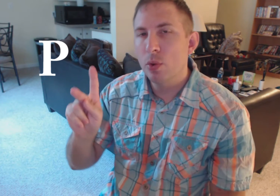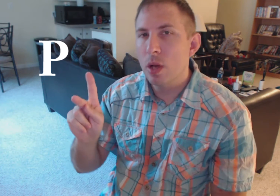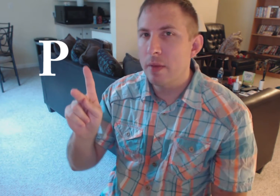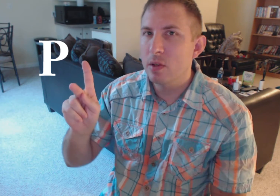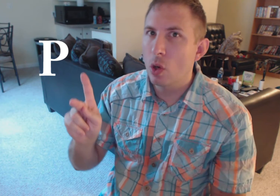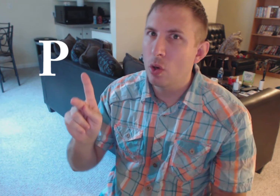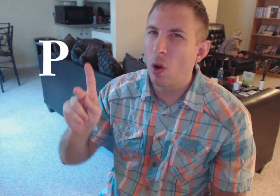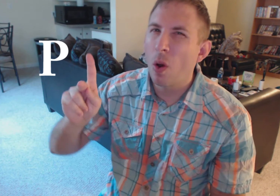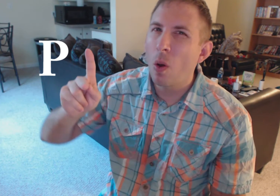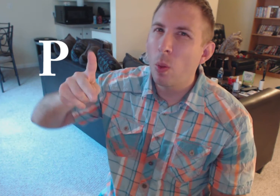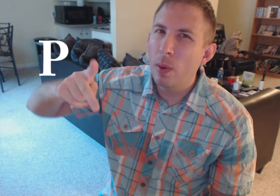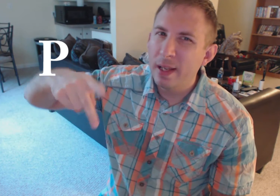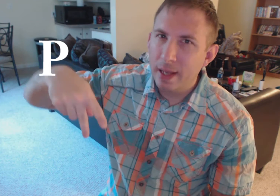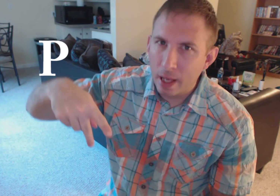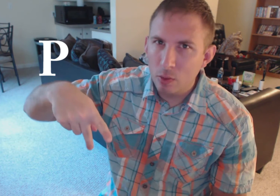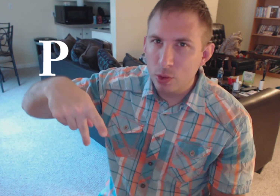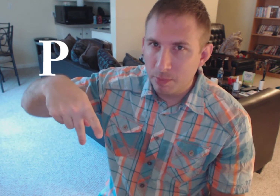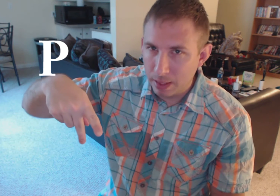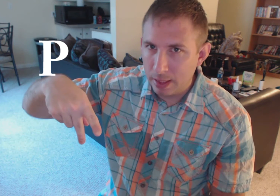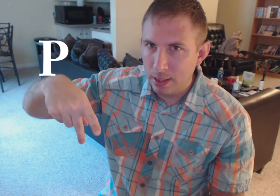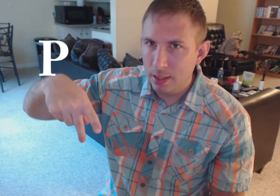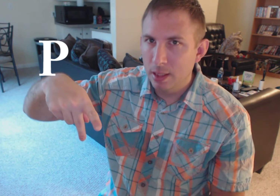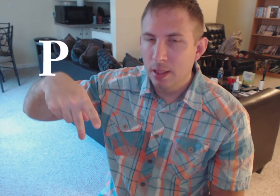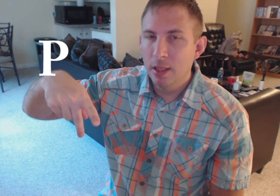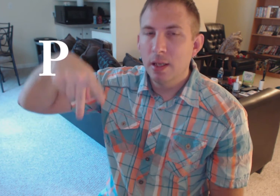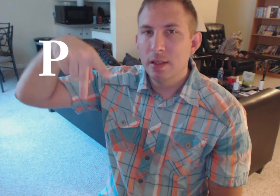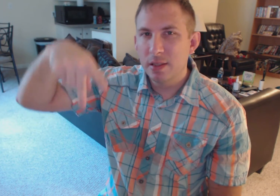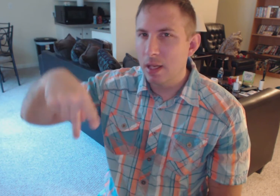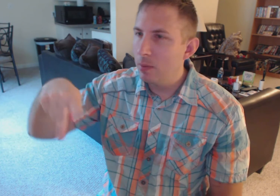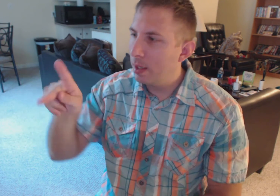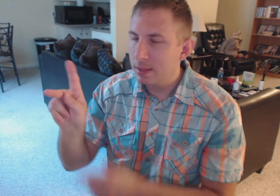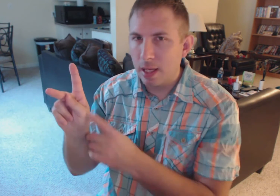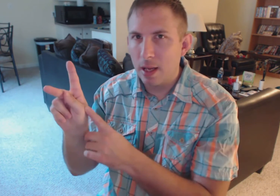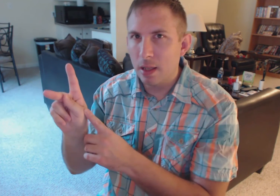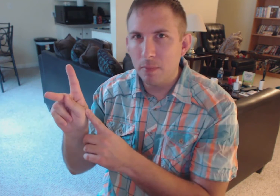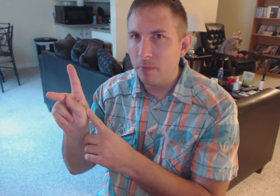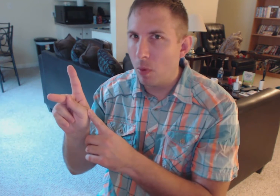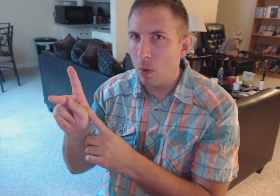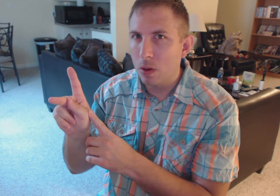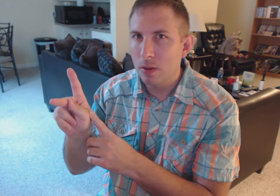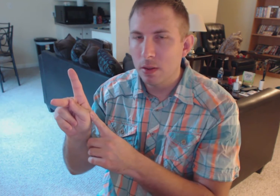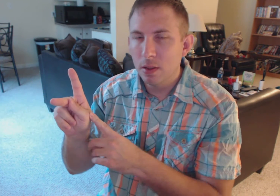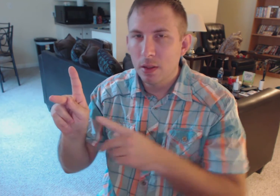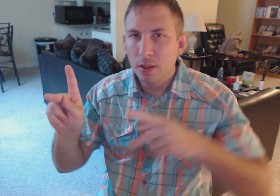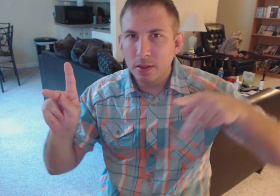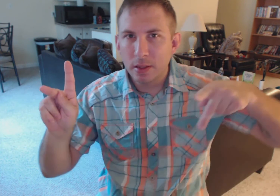you're gonna have to turn it all the way down to P. The same way as K like before. See,